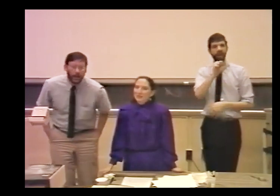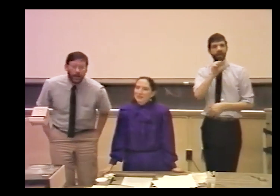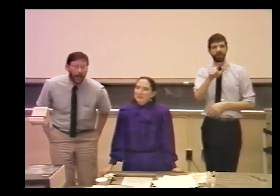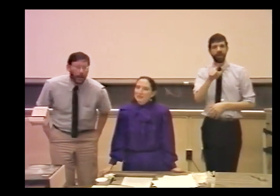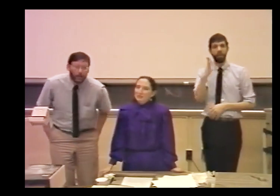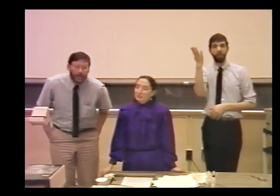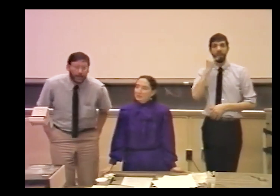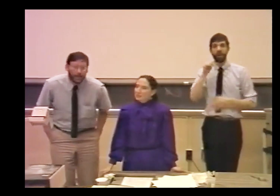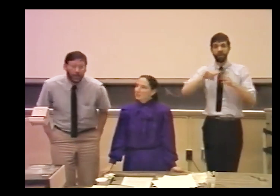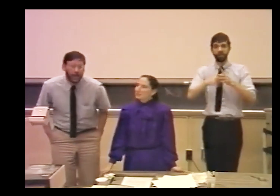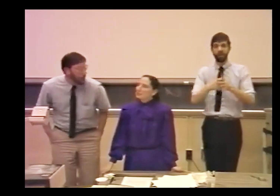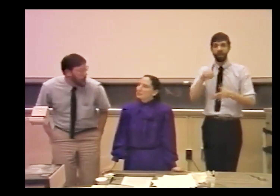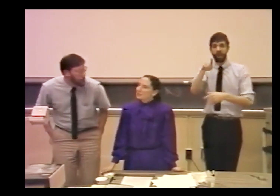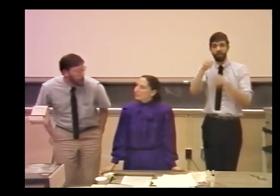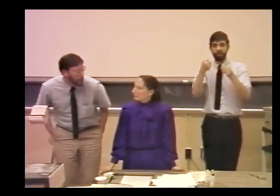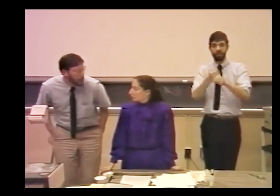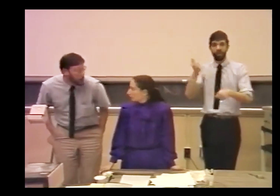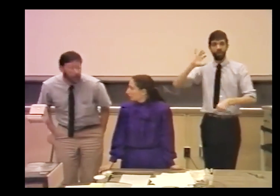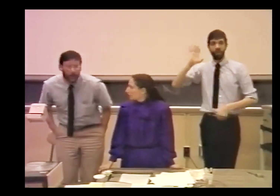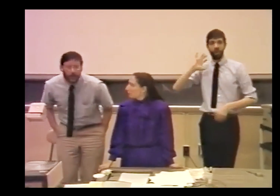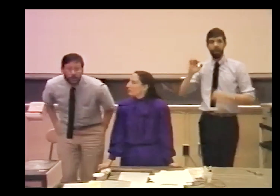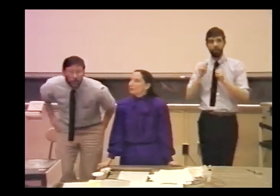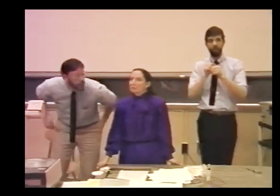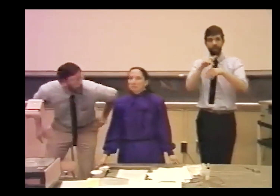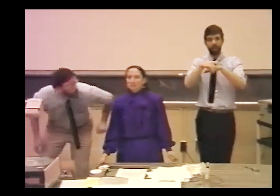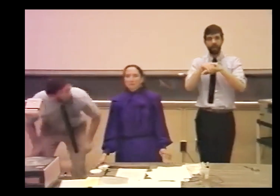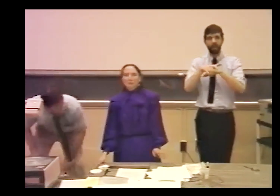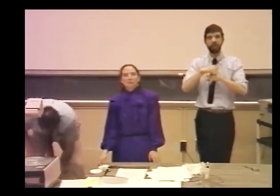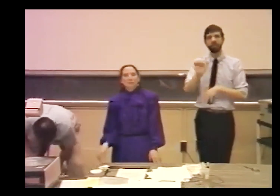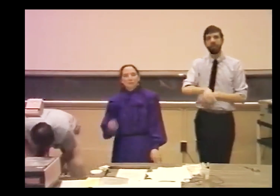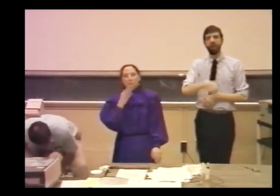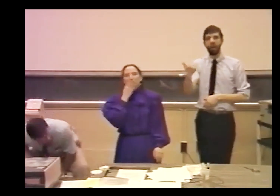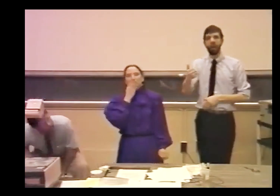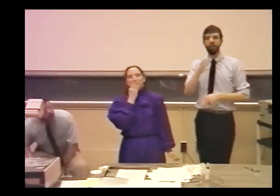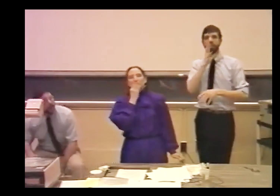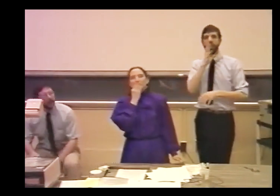start 100 years ago, like perhaps with English or other spoken languages?